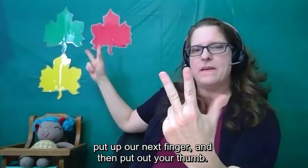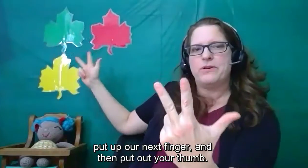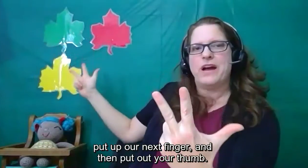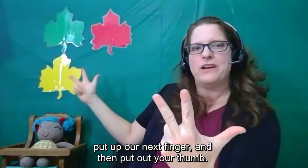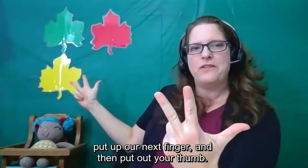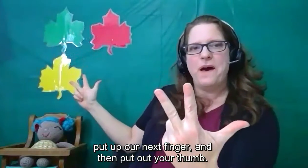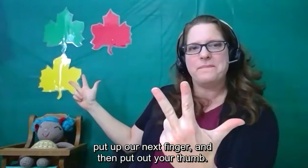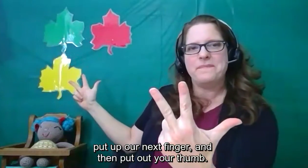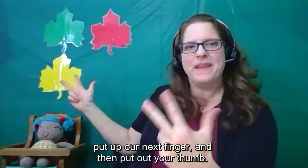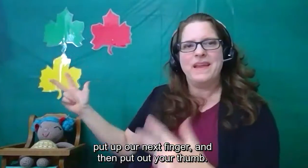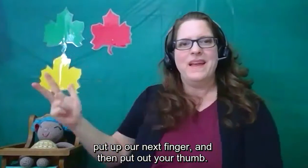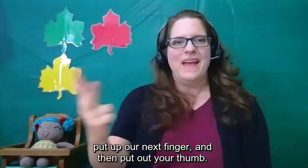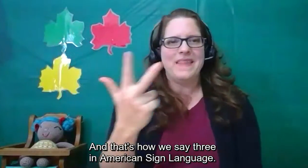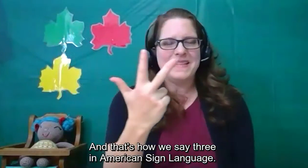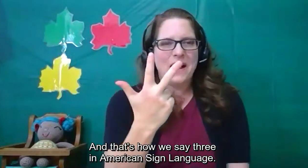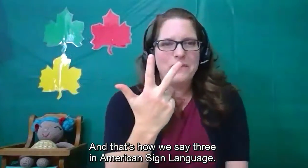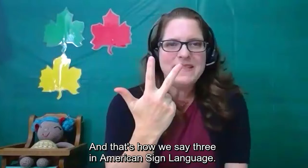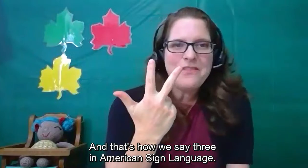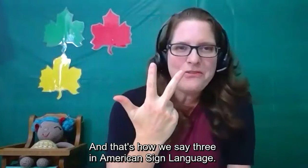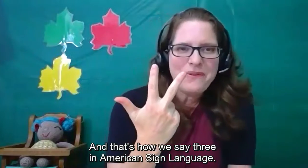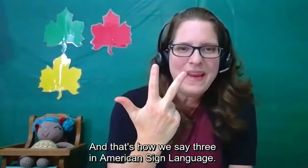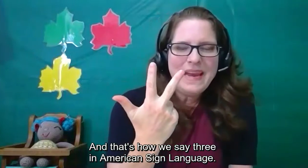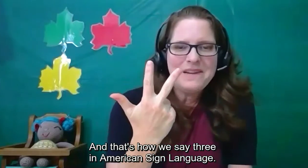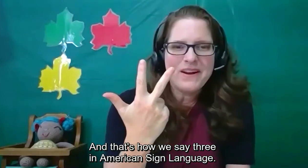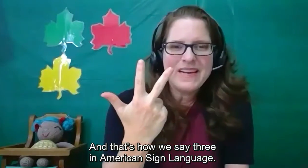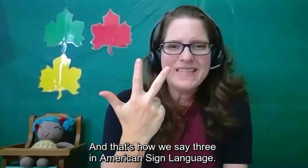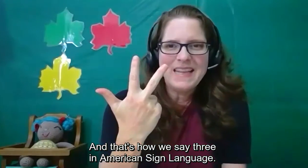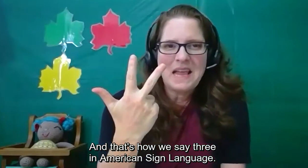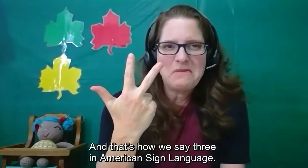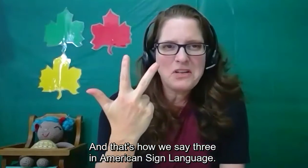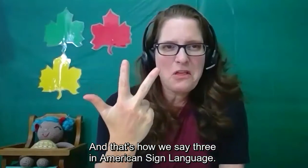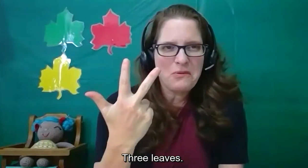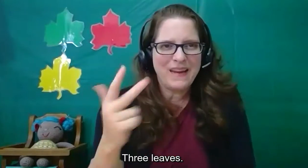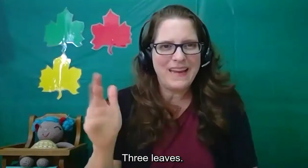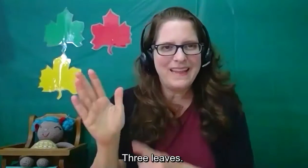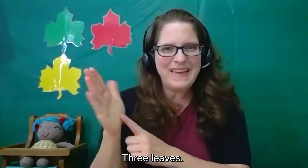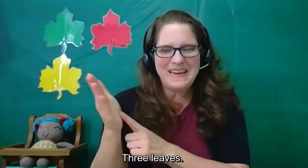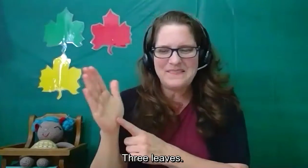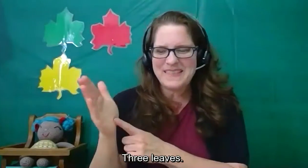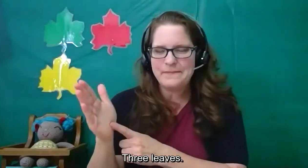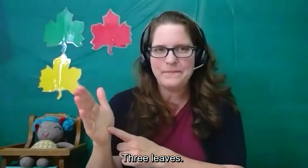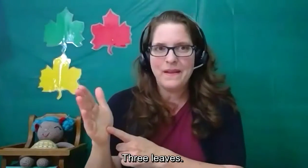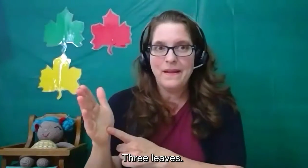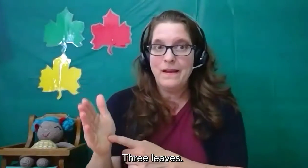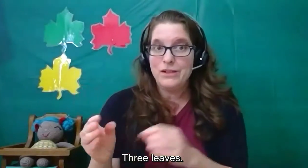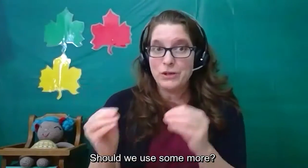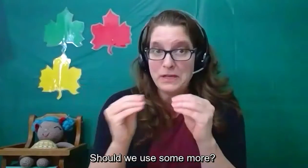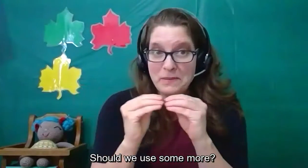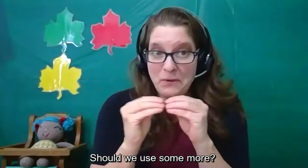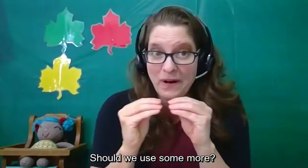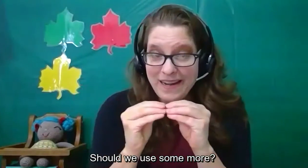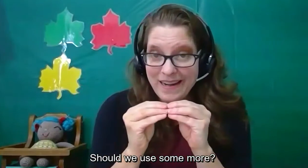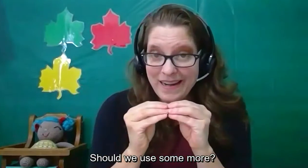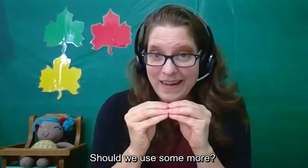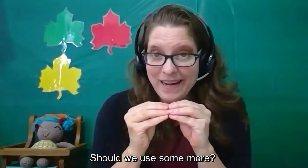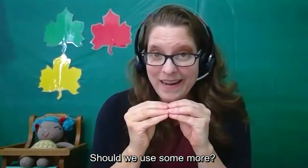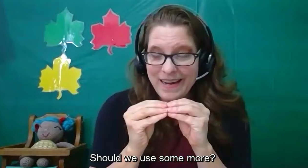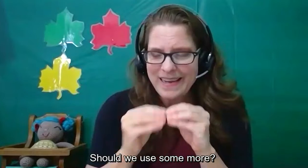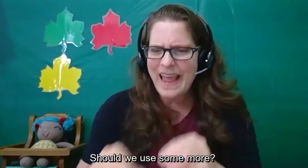put out your thumb. And that's how we say 3 in American Sign Language. 3 leaves. Should we use some more? Yeah, there's